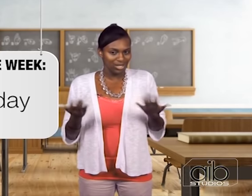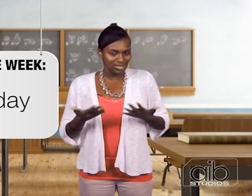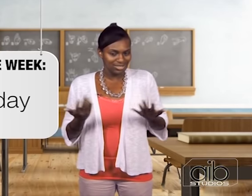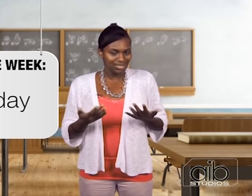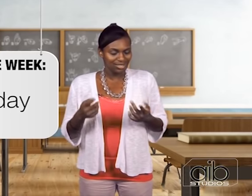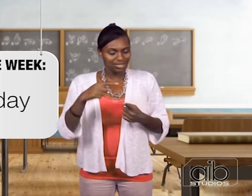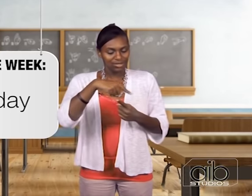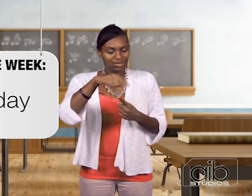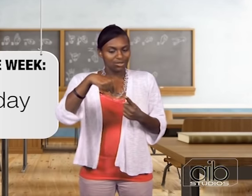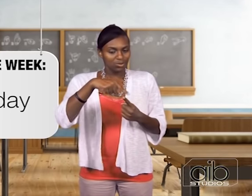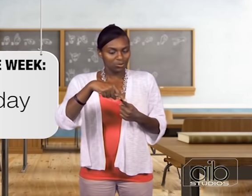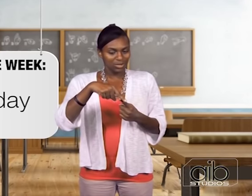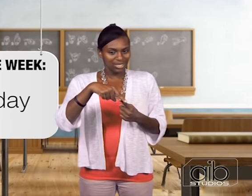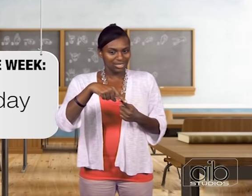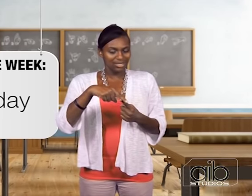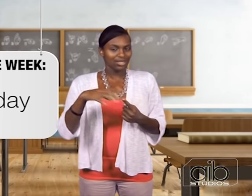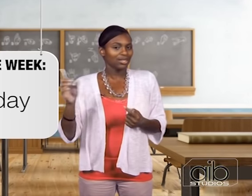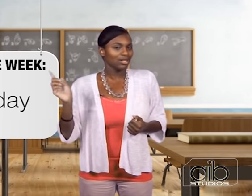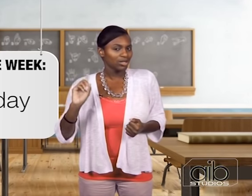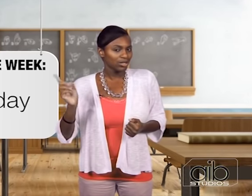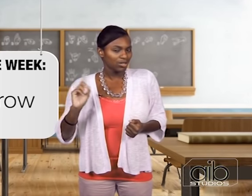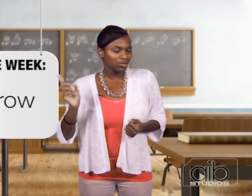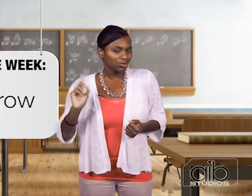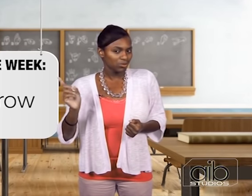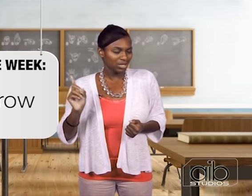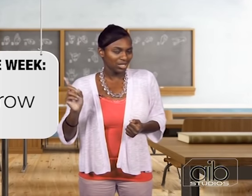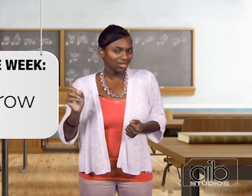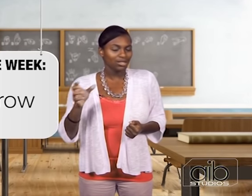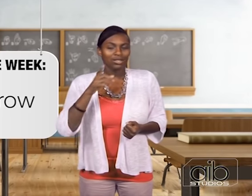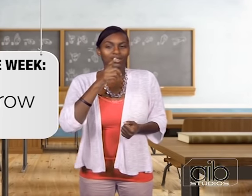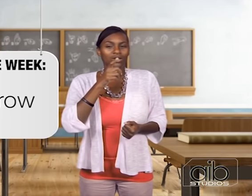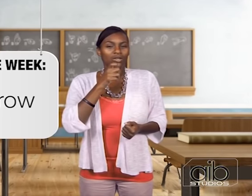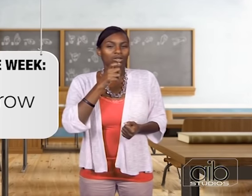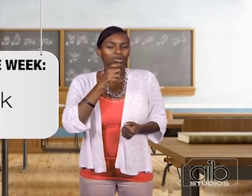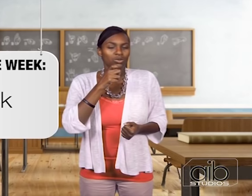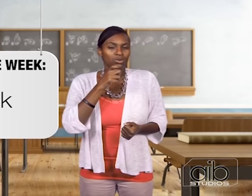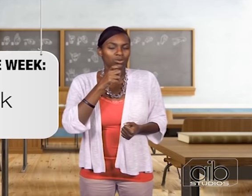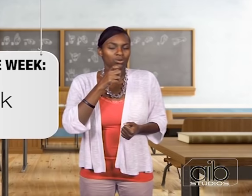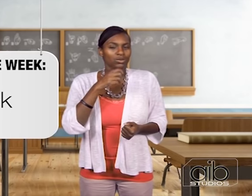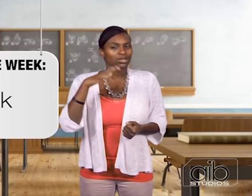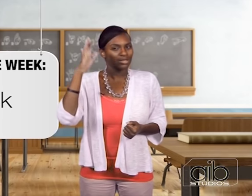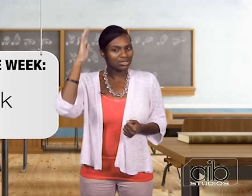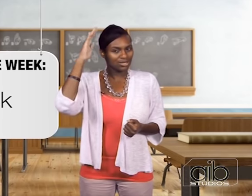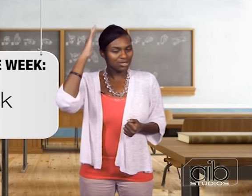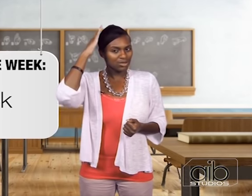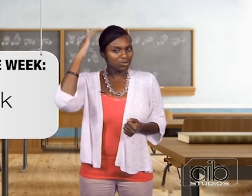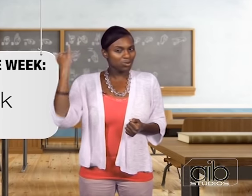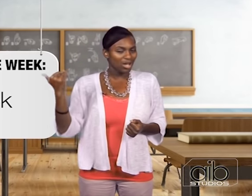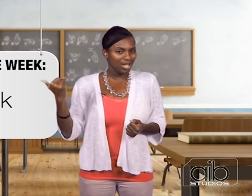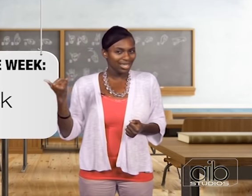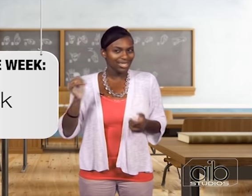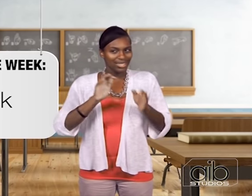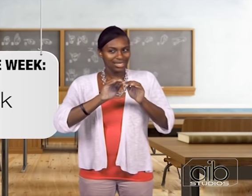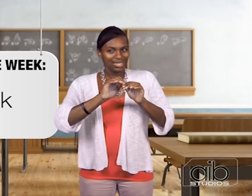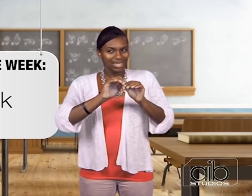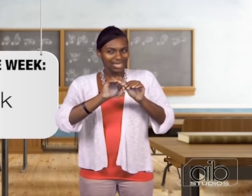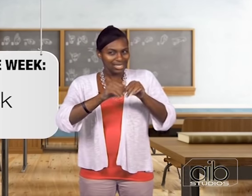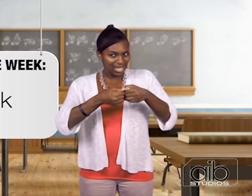what, when, where, who, why, and